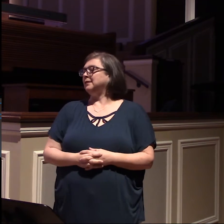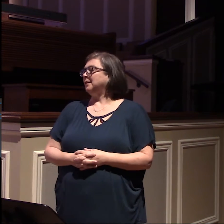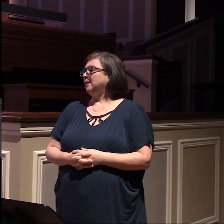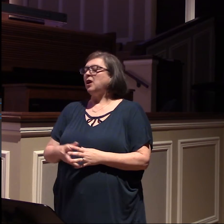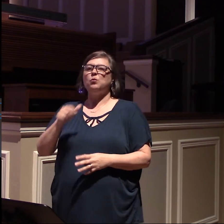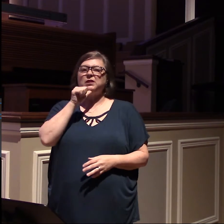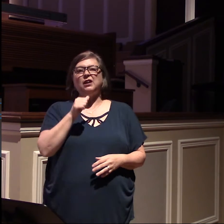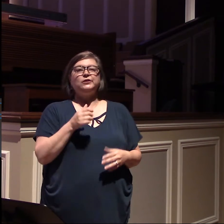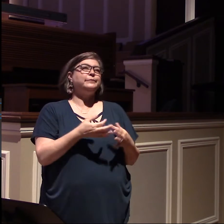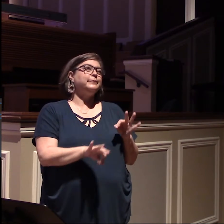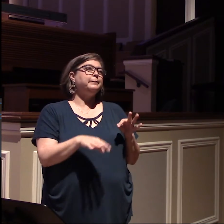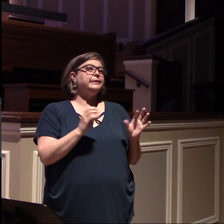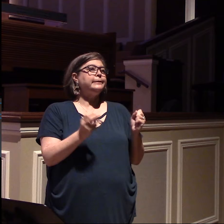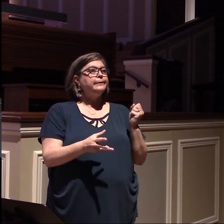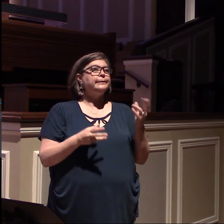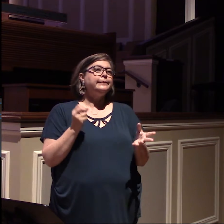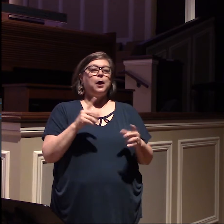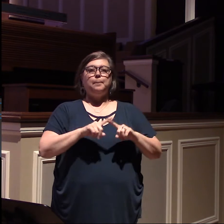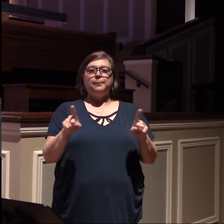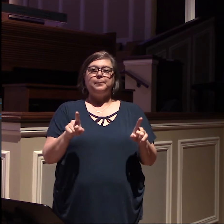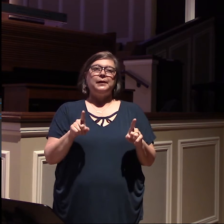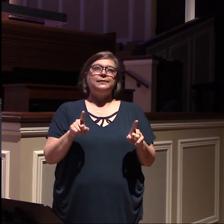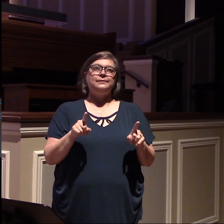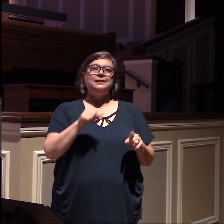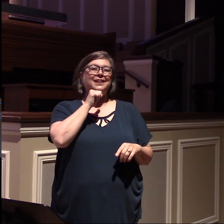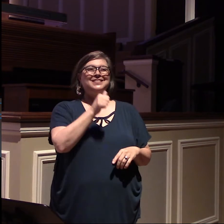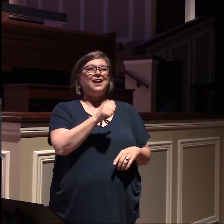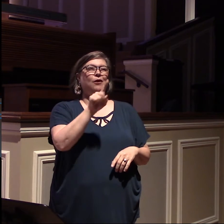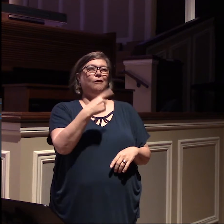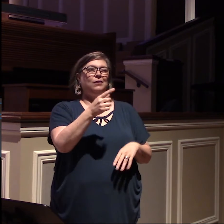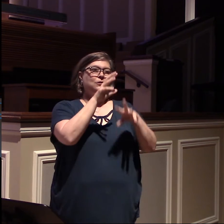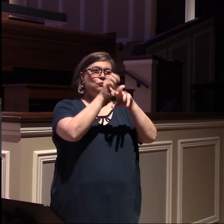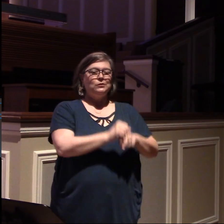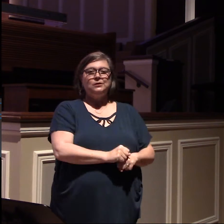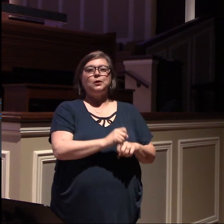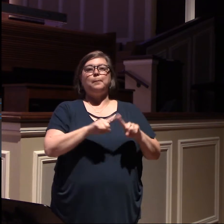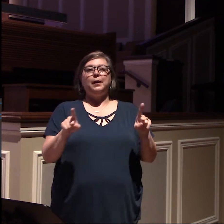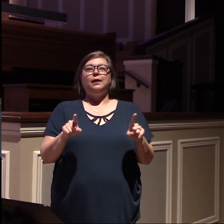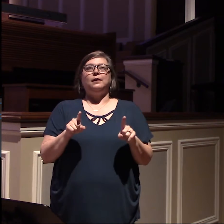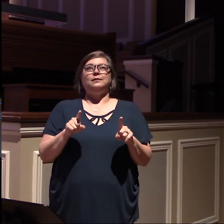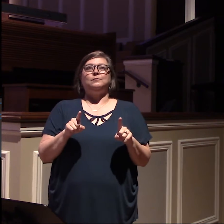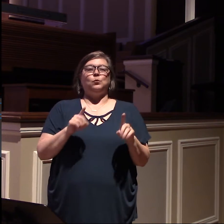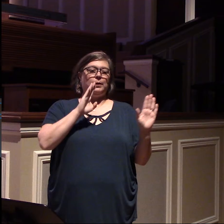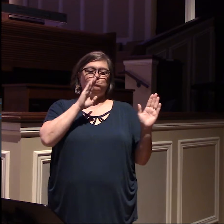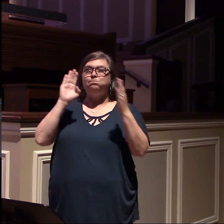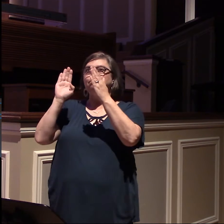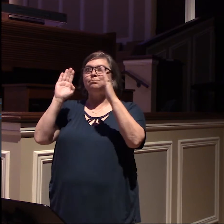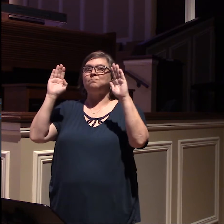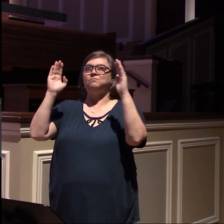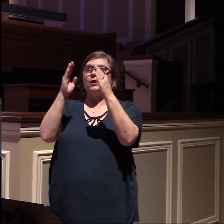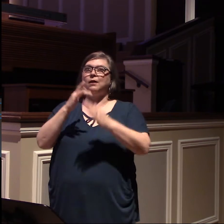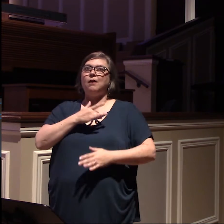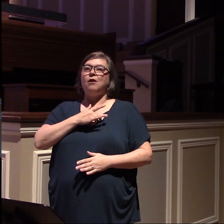of just singing, and this is just a tradition in what churches do. This is the time where we get to turn our hearts, turn our minds, and just think